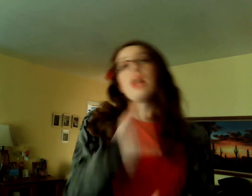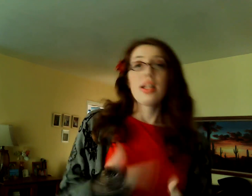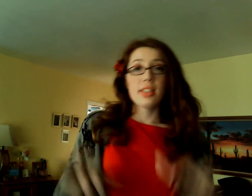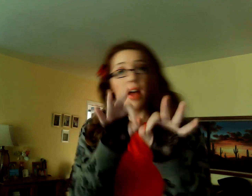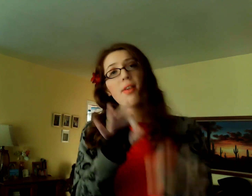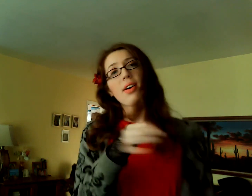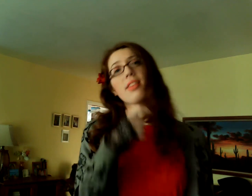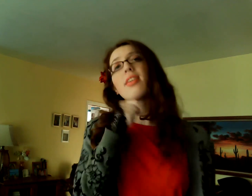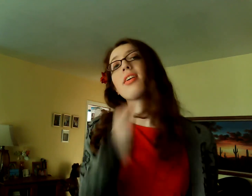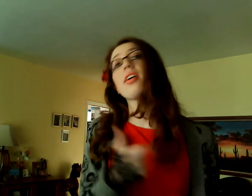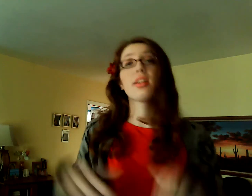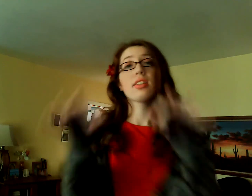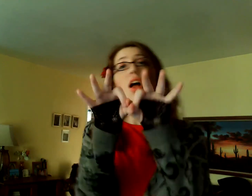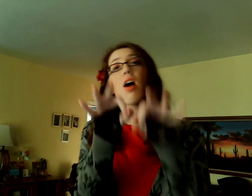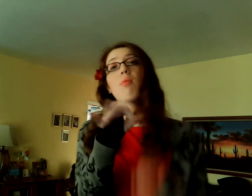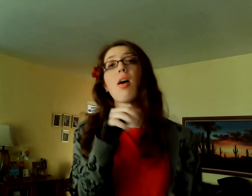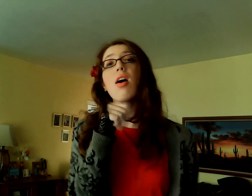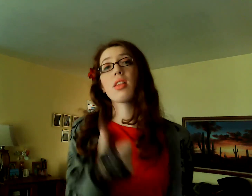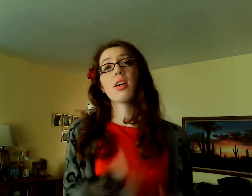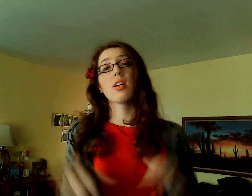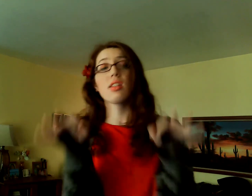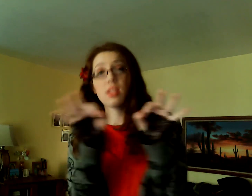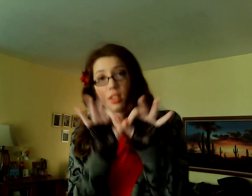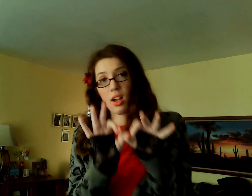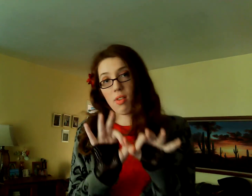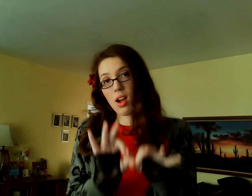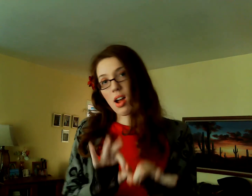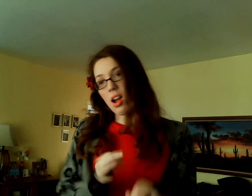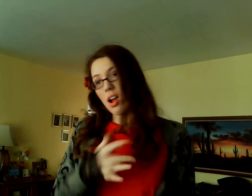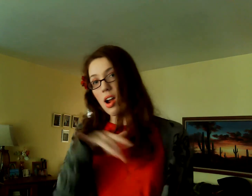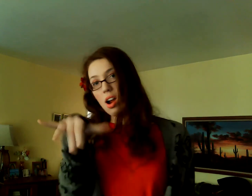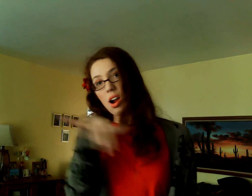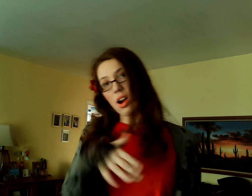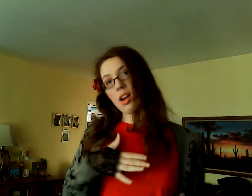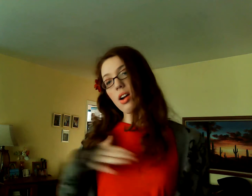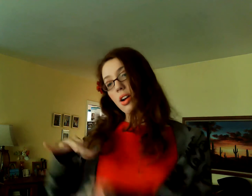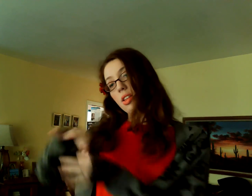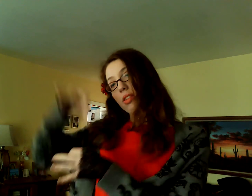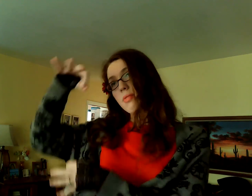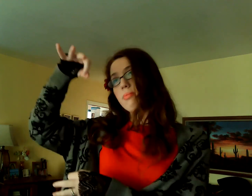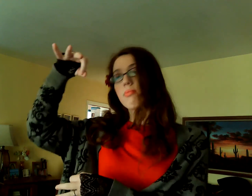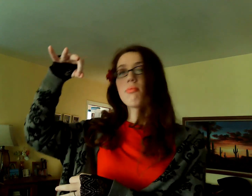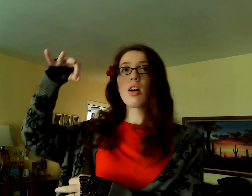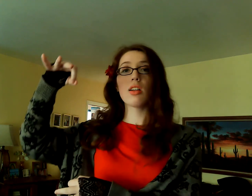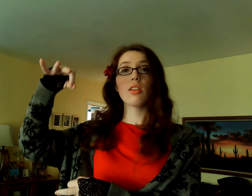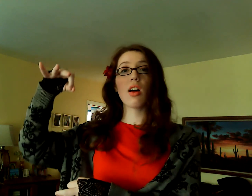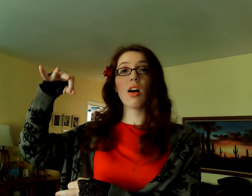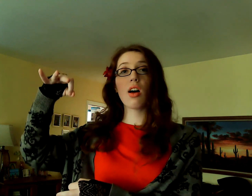There's no worth, there's no worth, there's no worth. I still